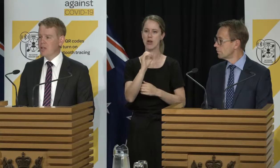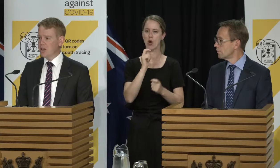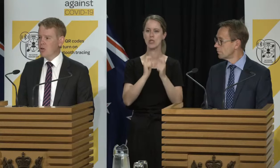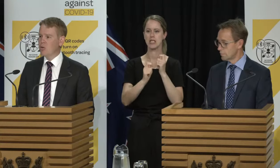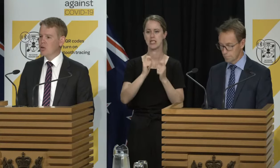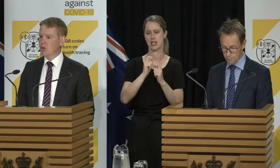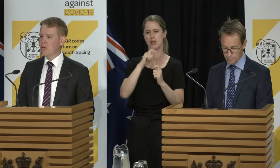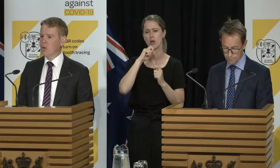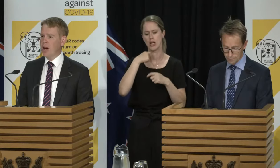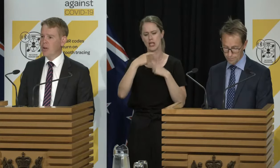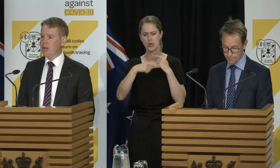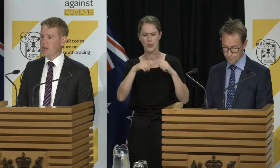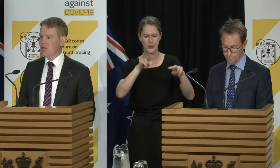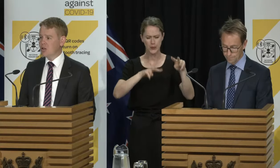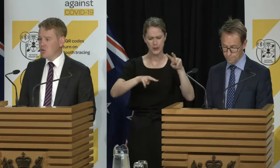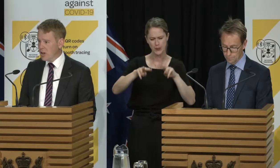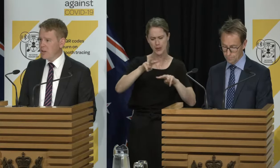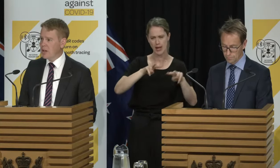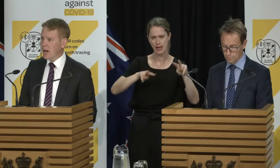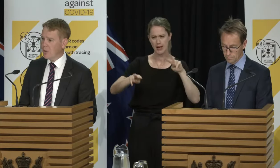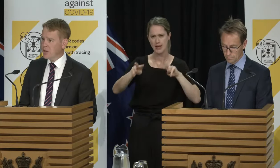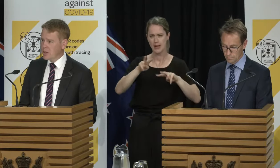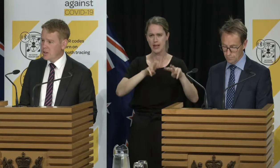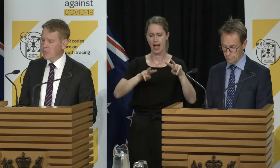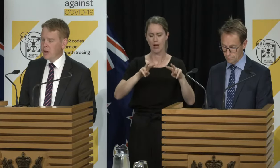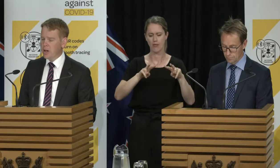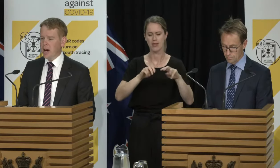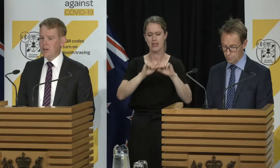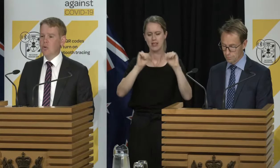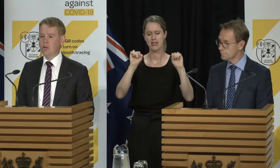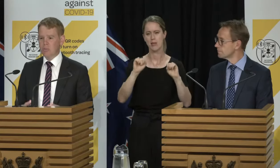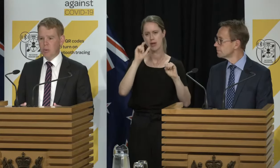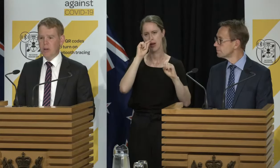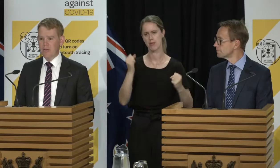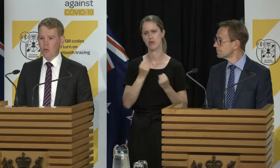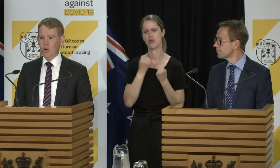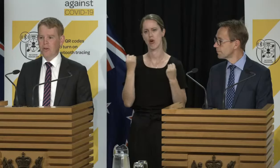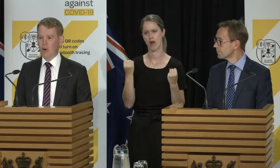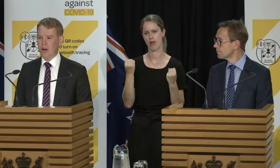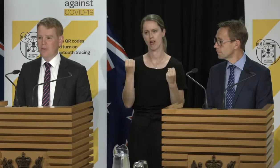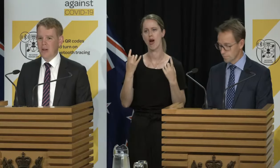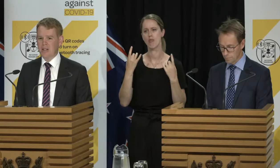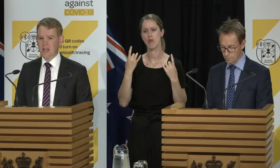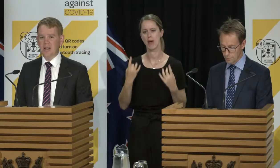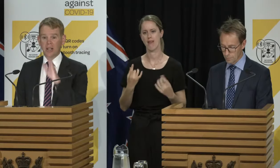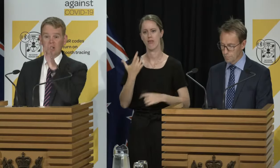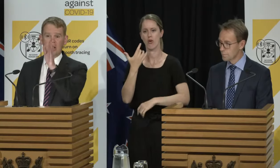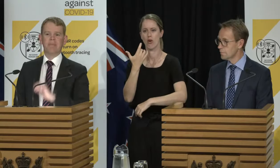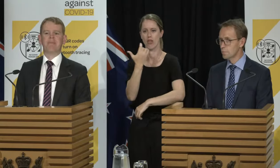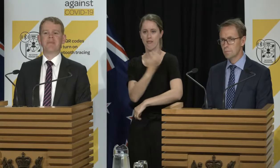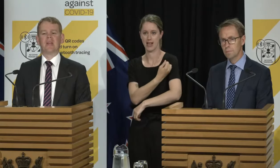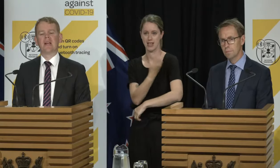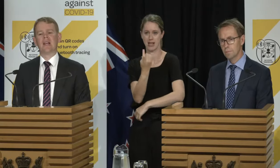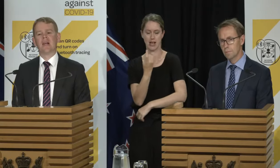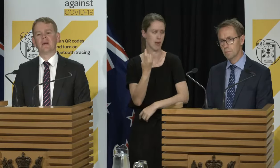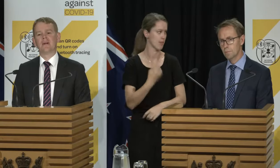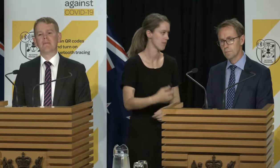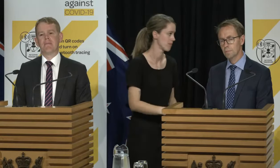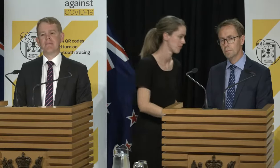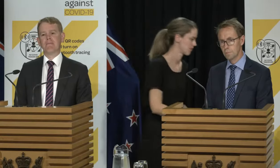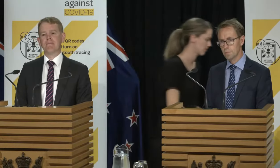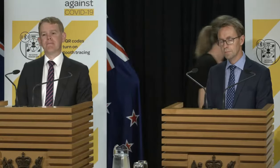We'll continue to look for how we can strengthen our system and, of course, prepare for the rollout of the vaccine. Jenna.